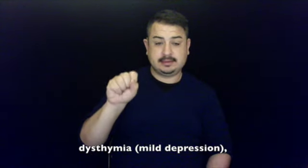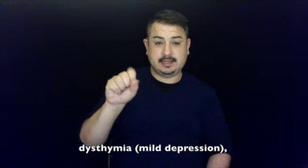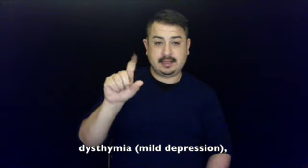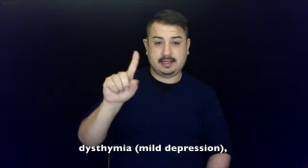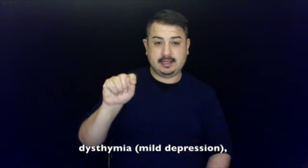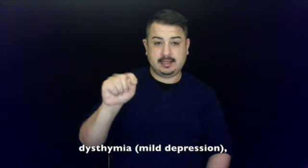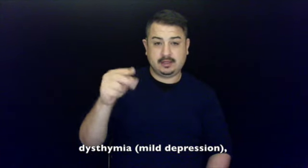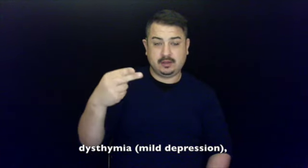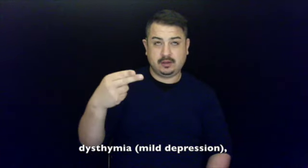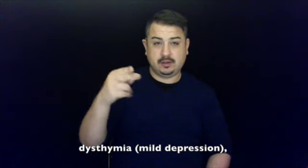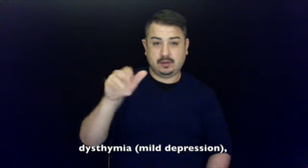Dysthymia,